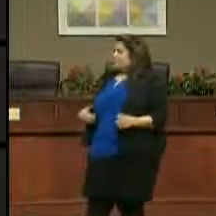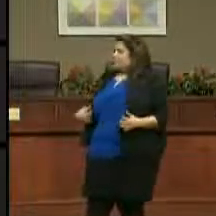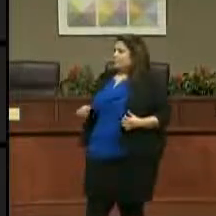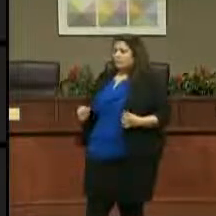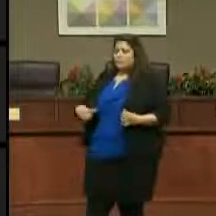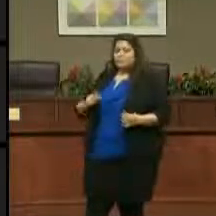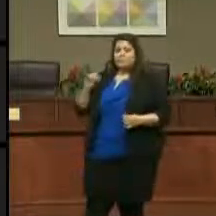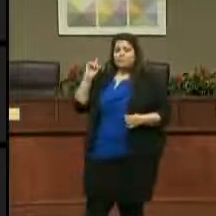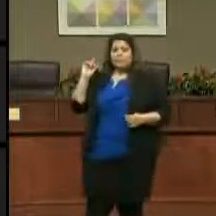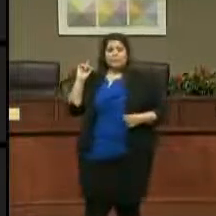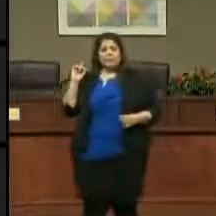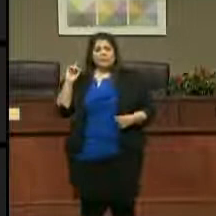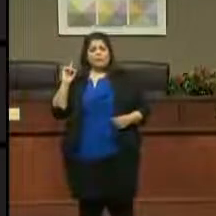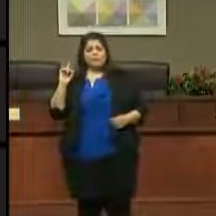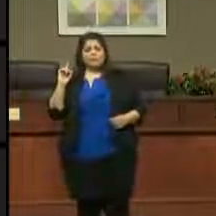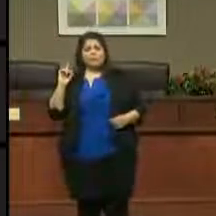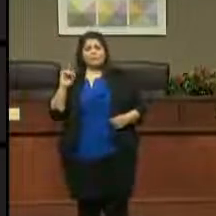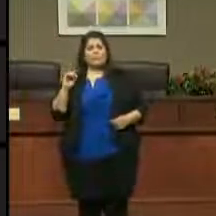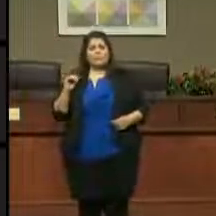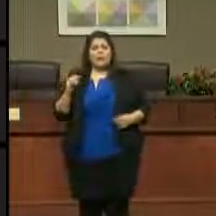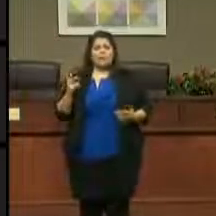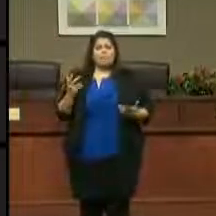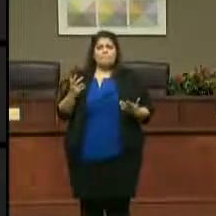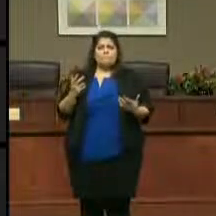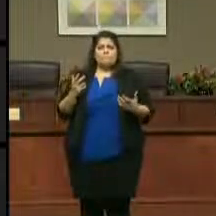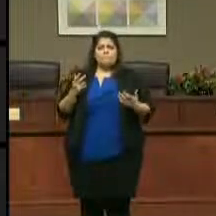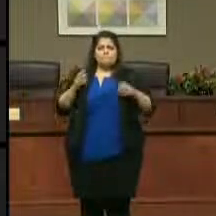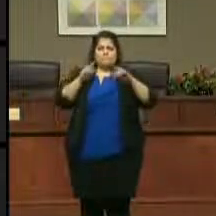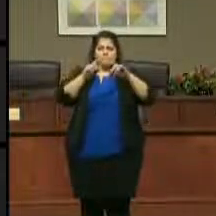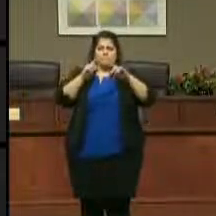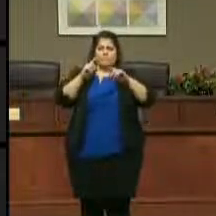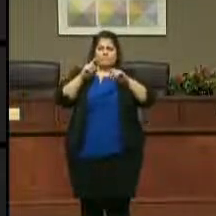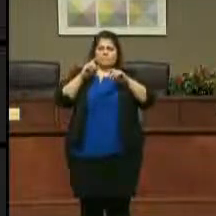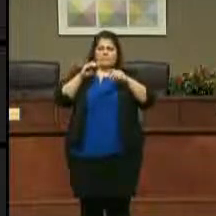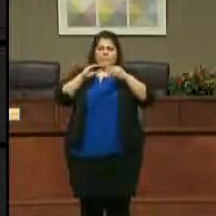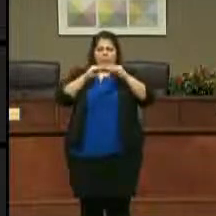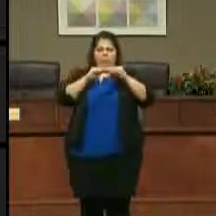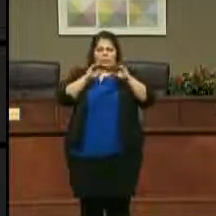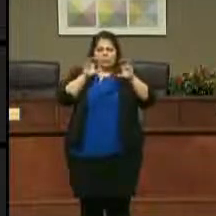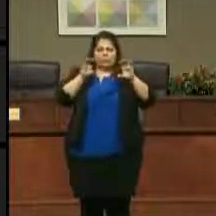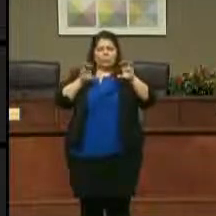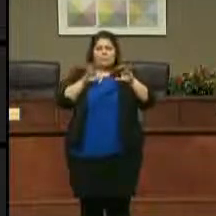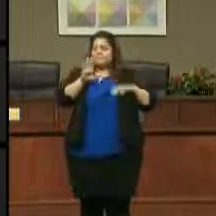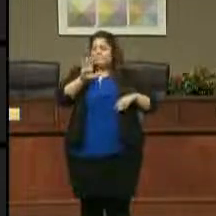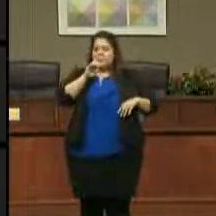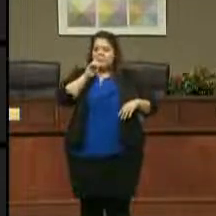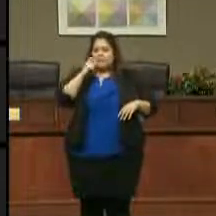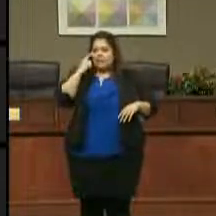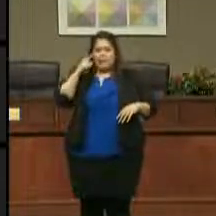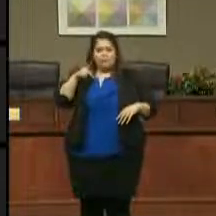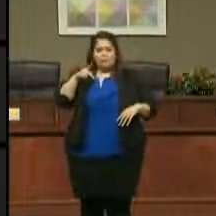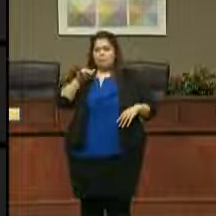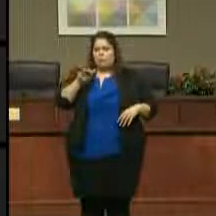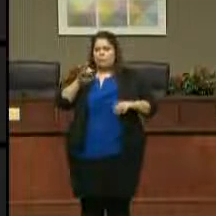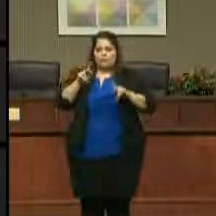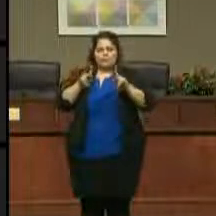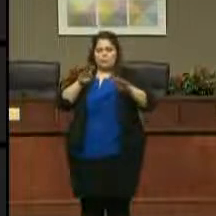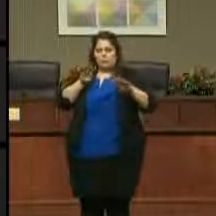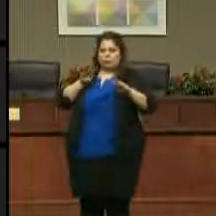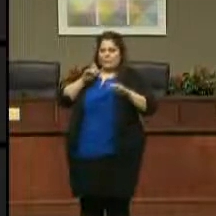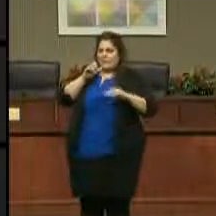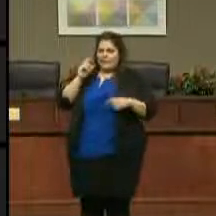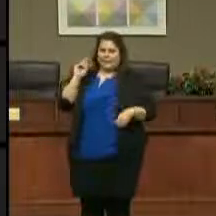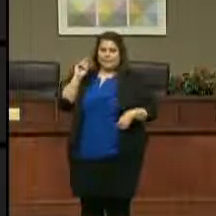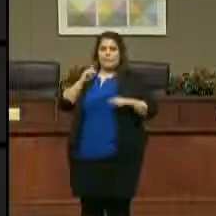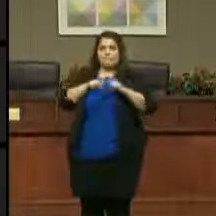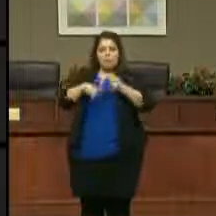So this is a dashboard that is not public facing, but we